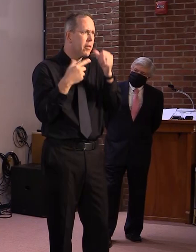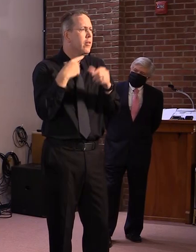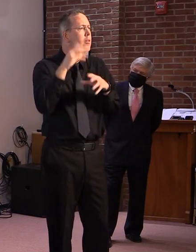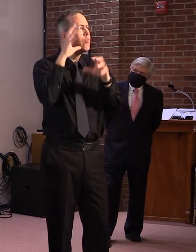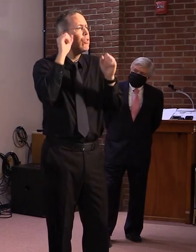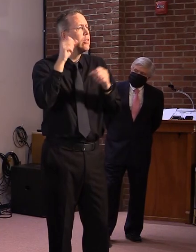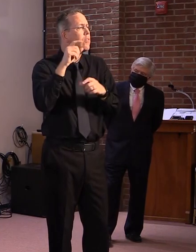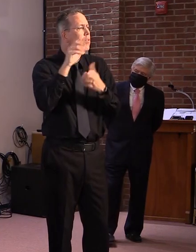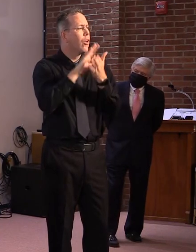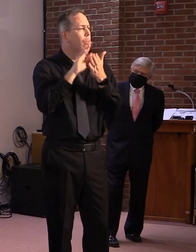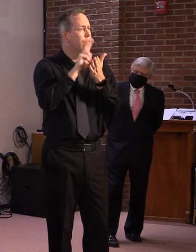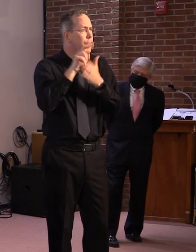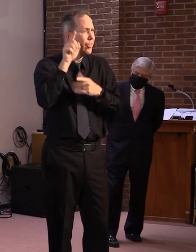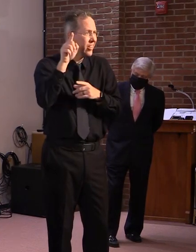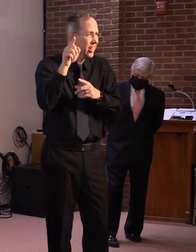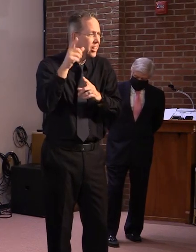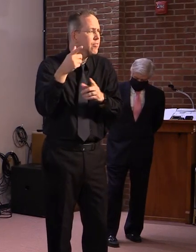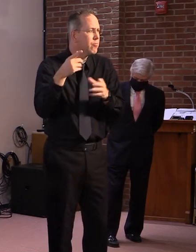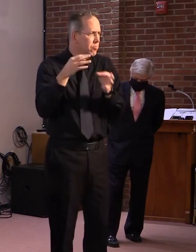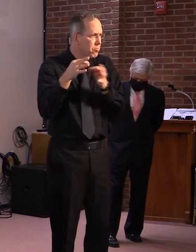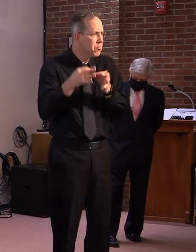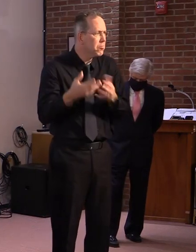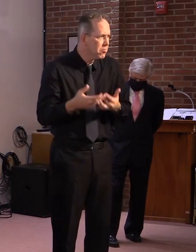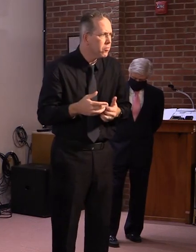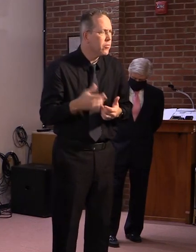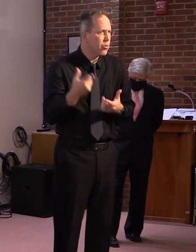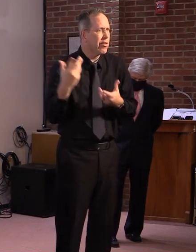Mr. Sherling, anything to add to that?